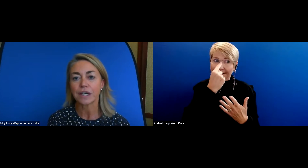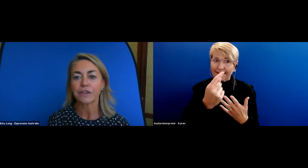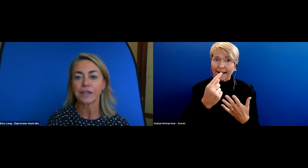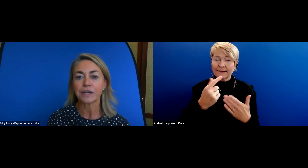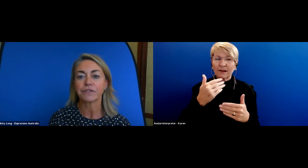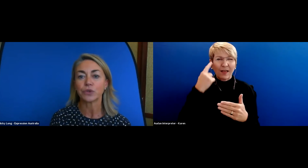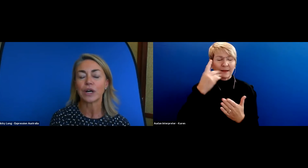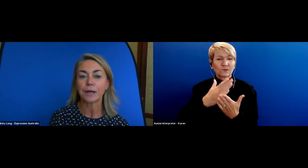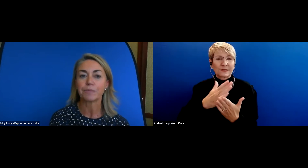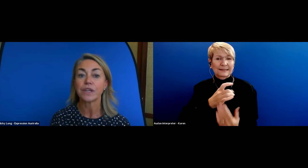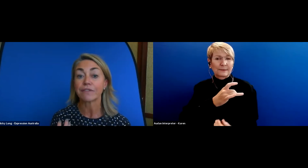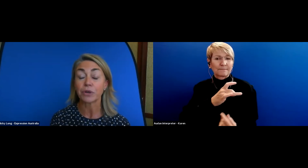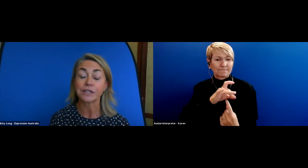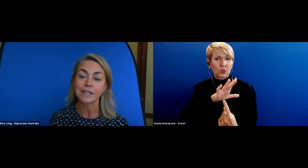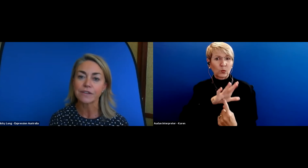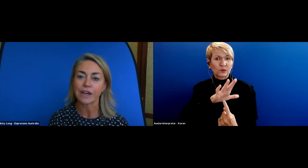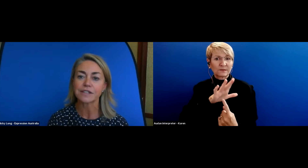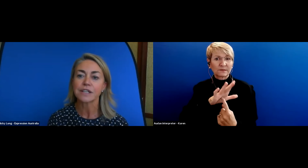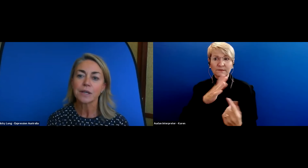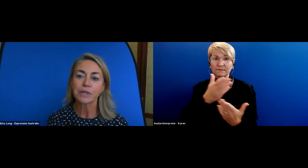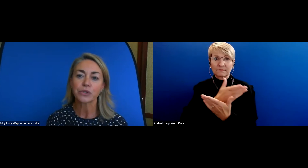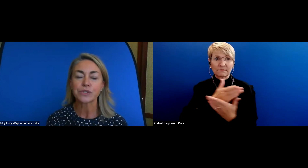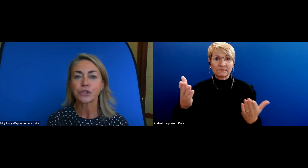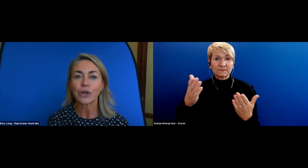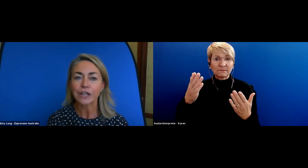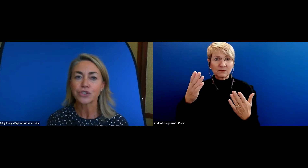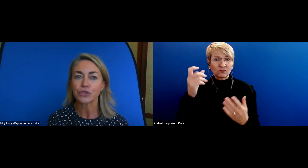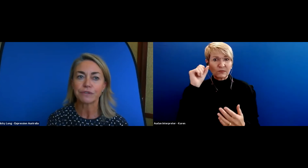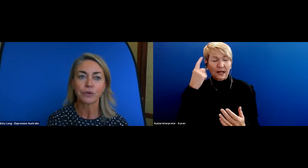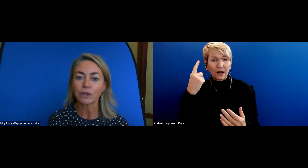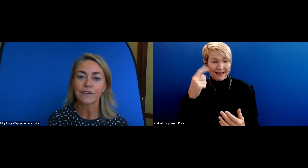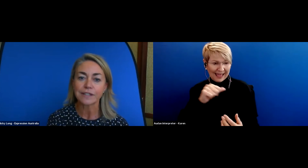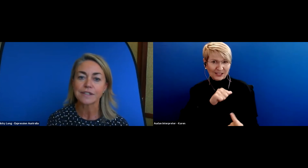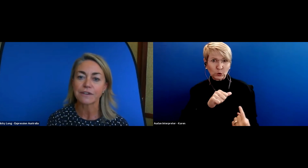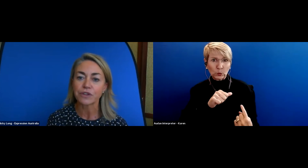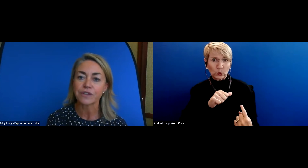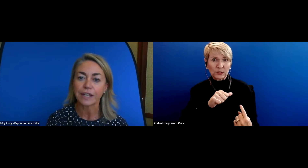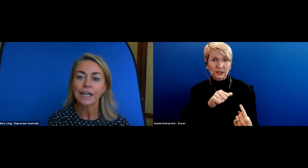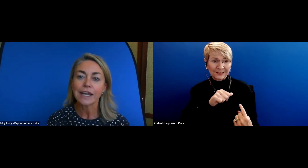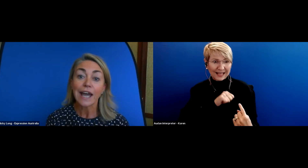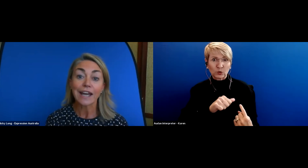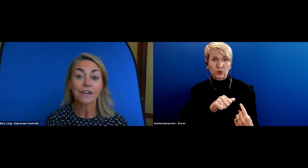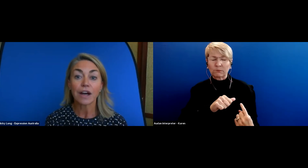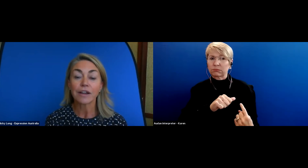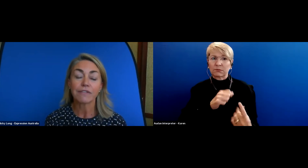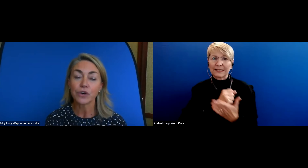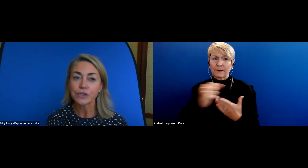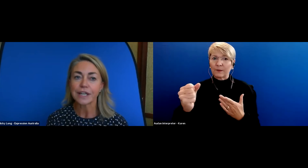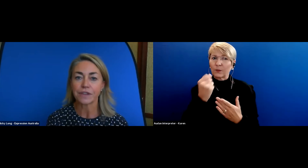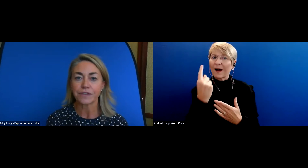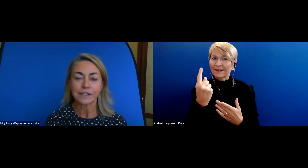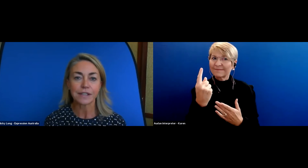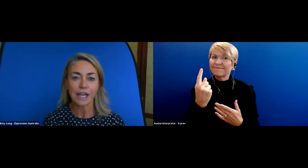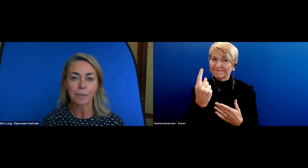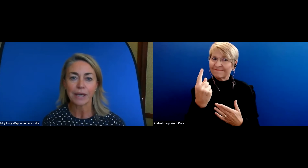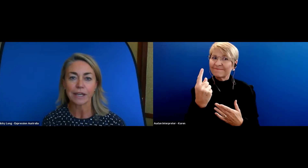important, I think, for everybody to hear that, because, you know, attitude for all of us is everything. And I have no doubt